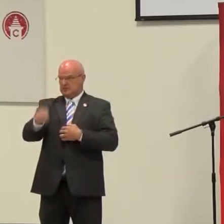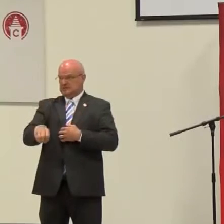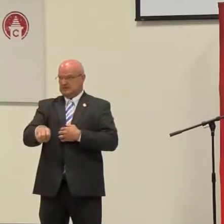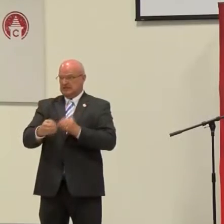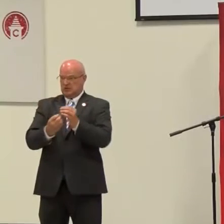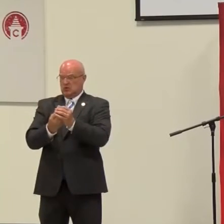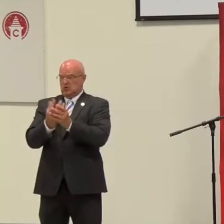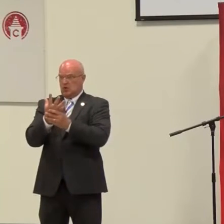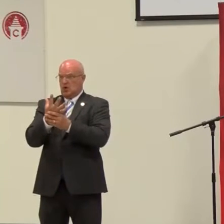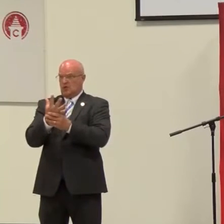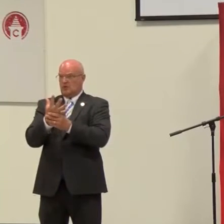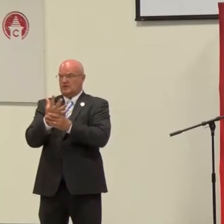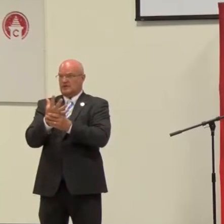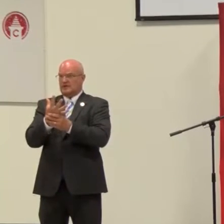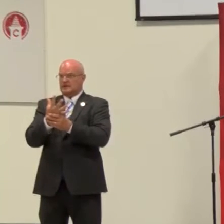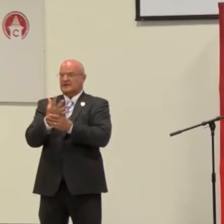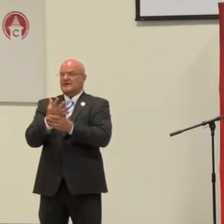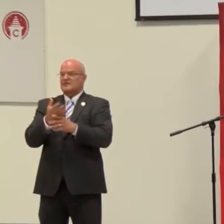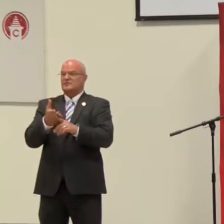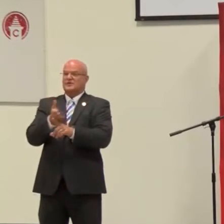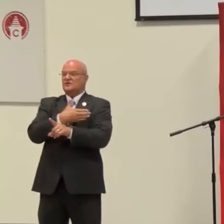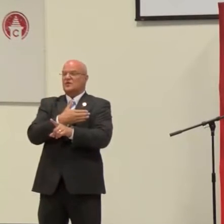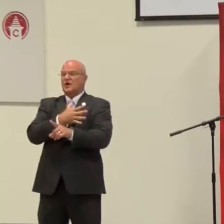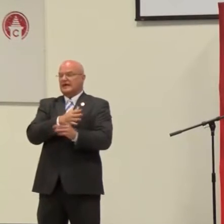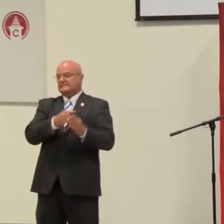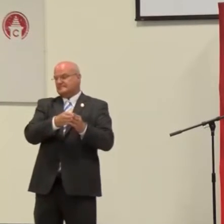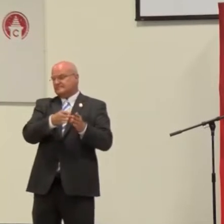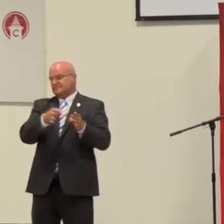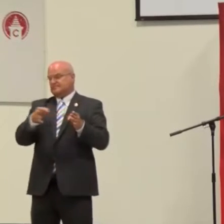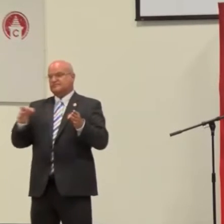2.5% growth over the previous, and